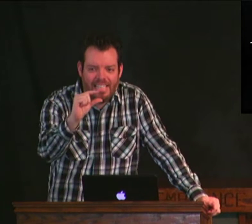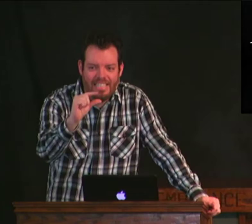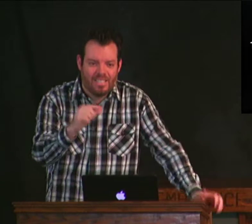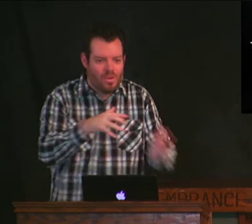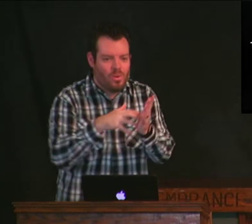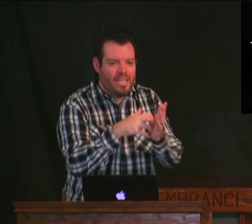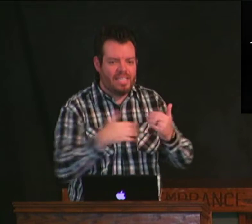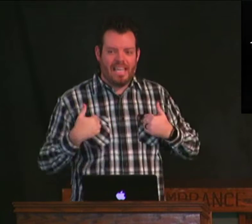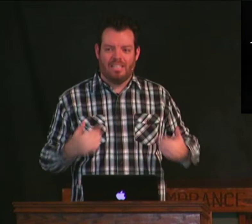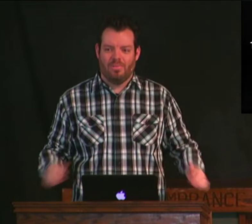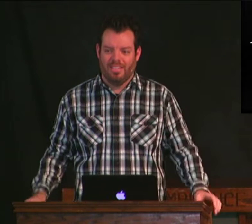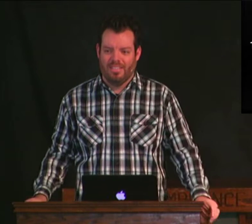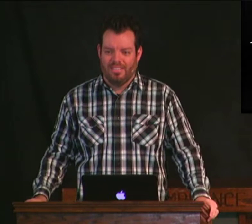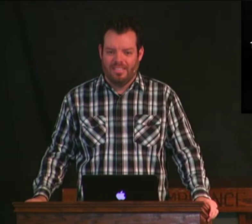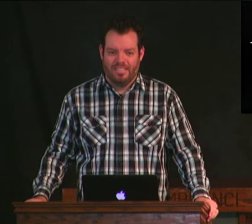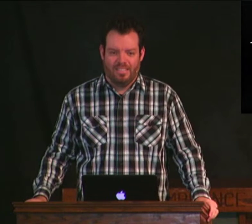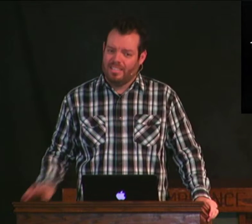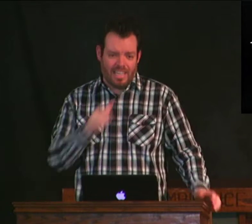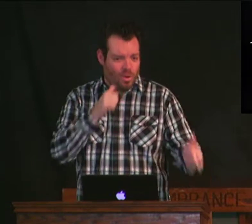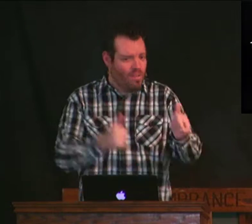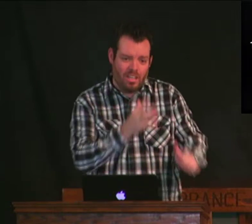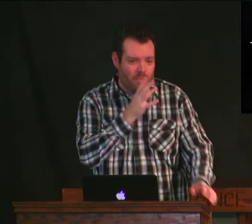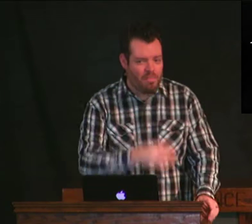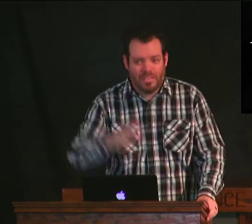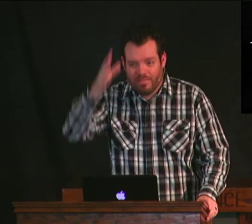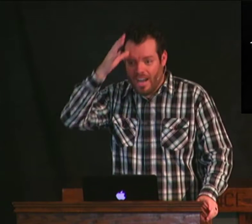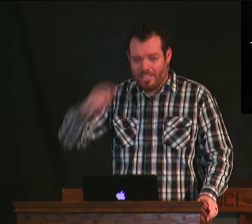tiniest, weakest animal. They're not going to go after the mama and the father.